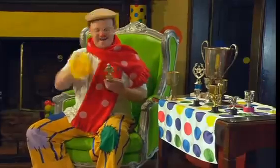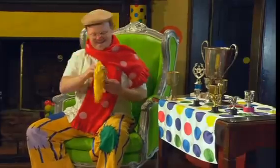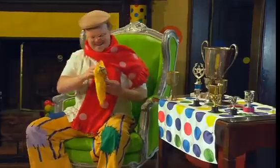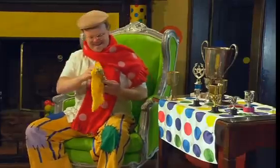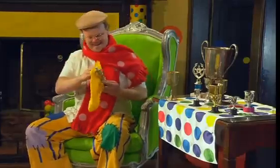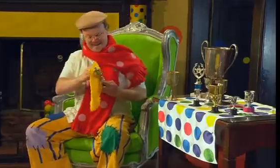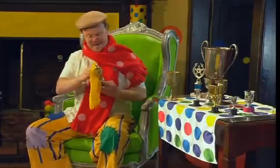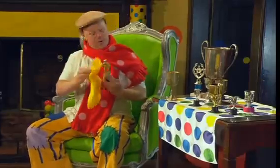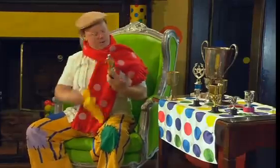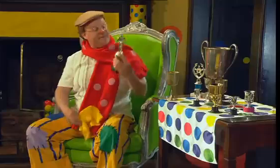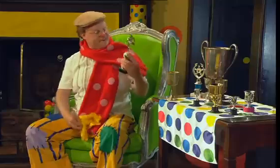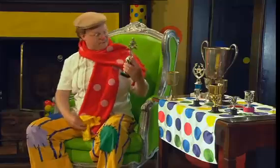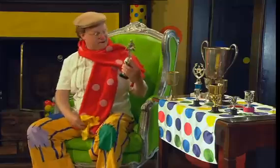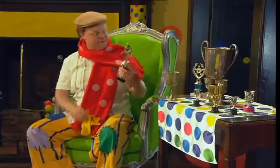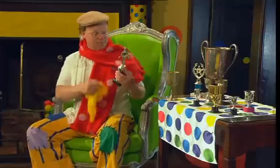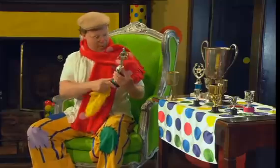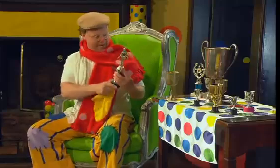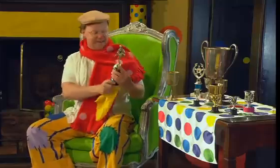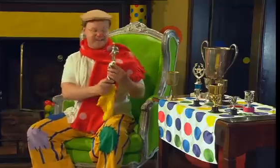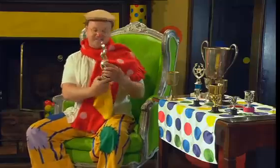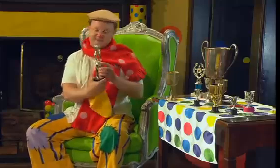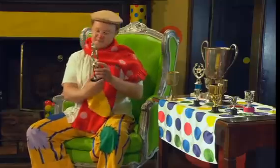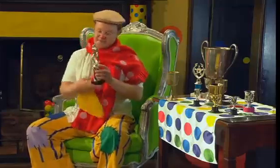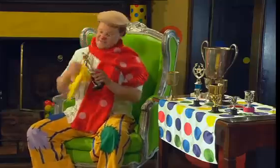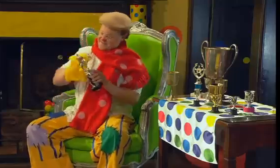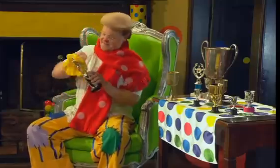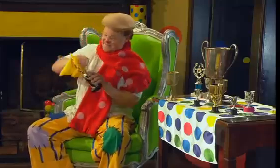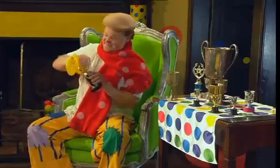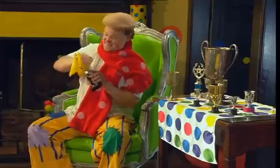Bye-bye. I won this one for walking in a suit.